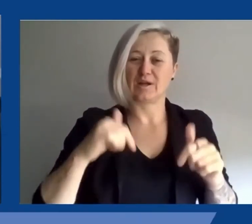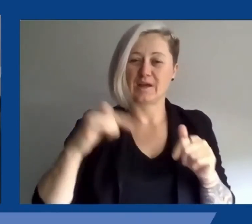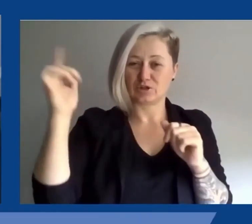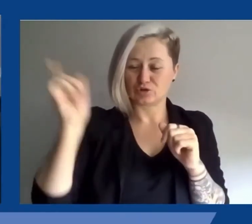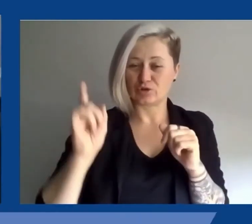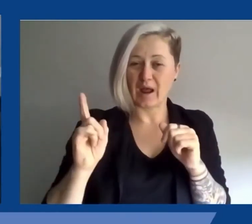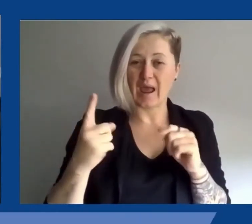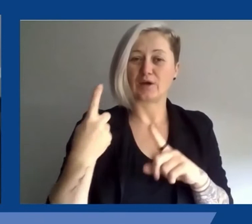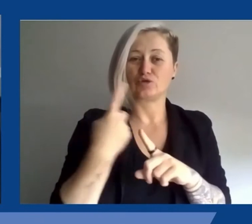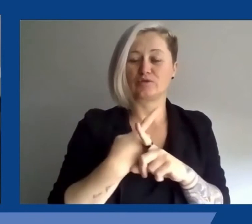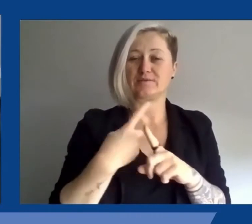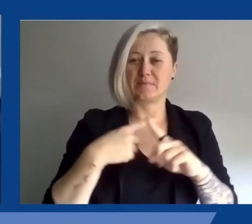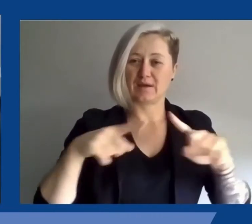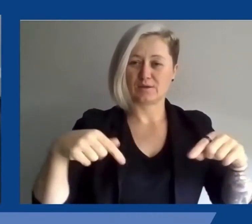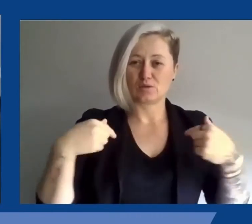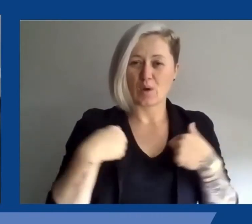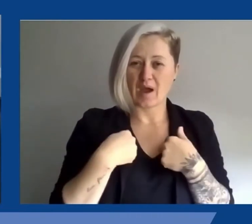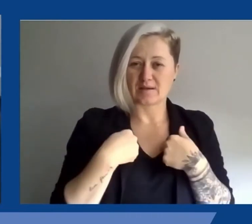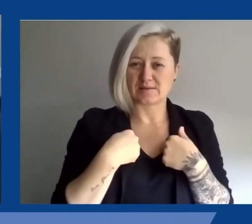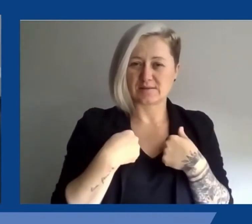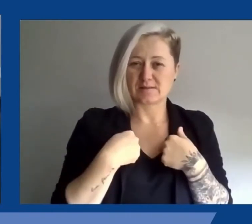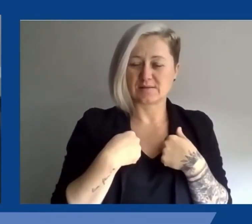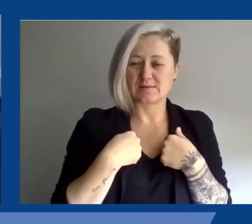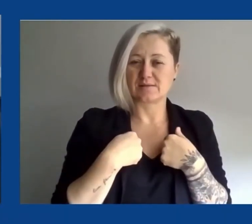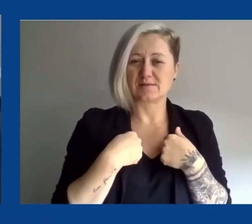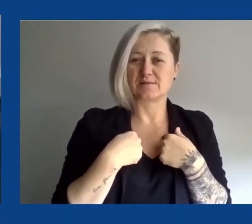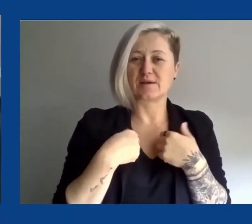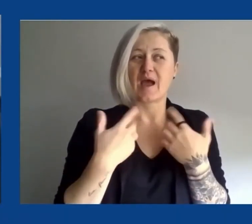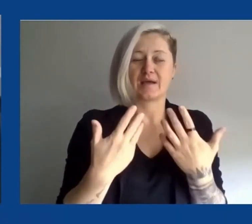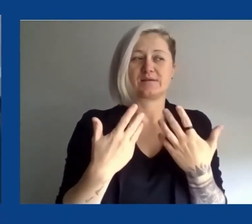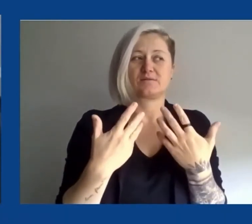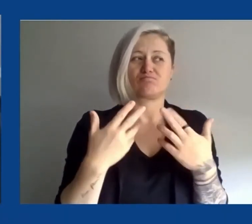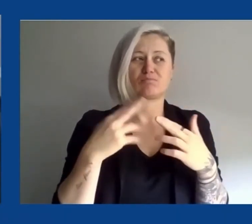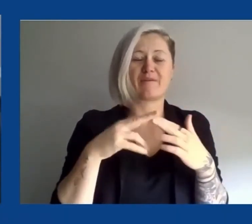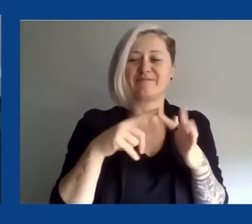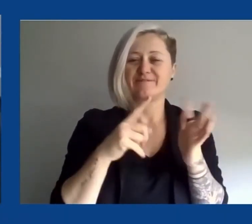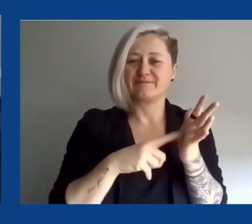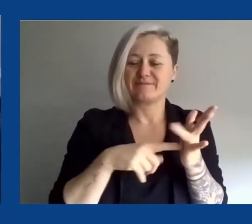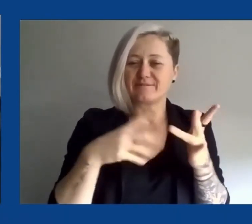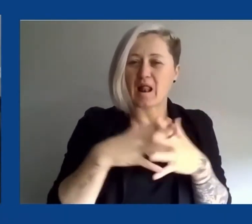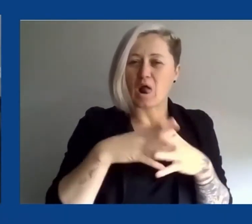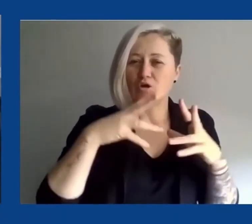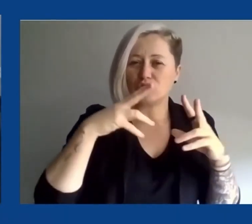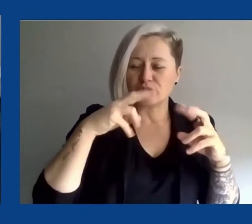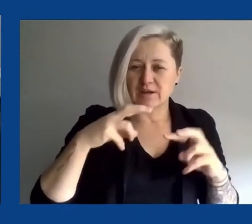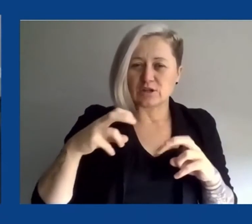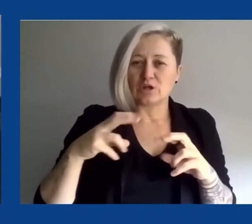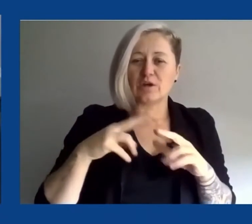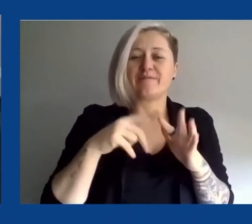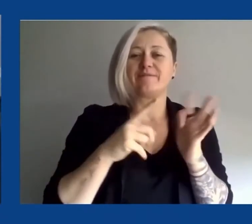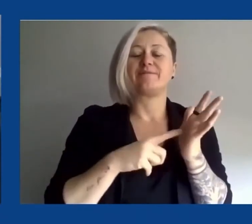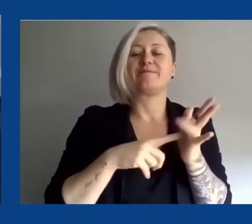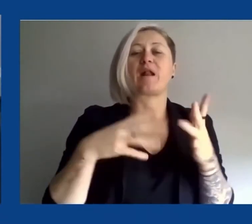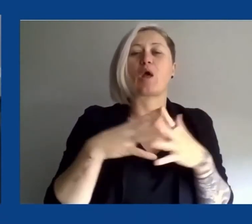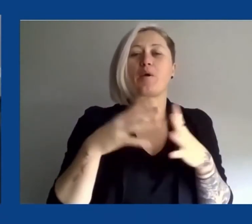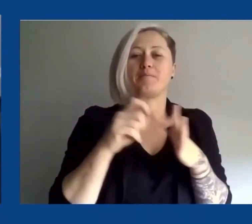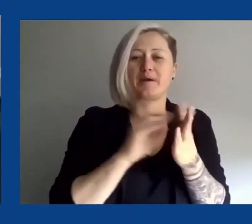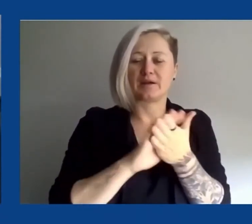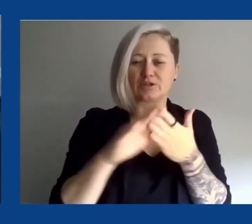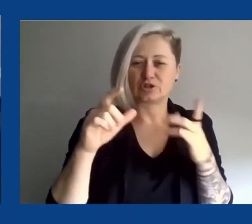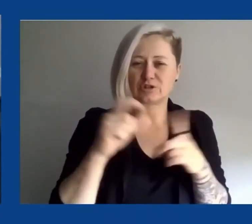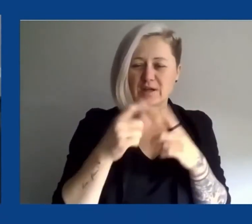us as a fellow researcher, fellow PhD